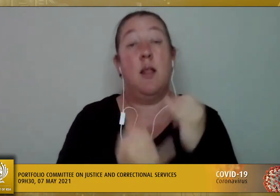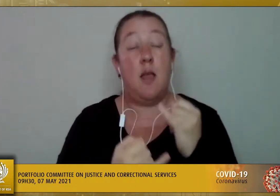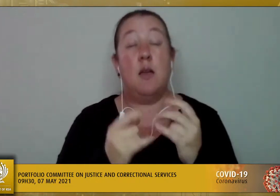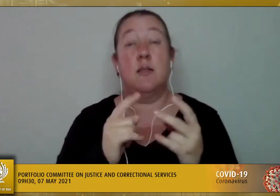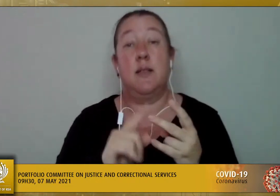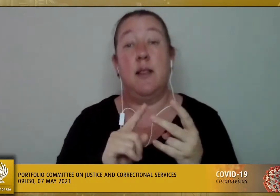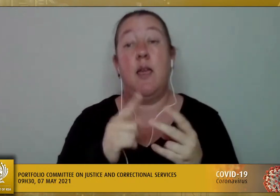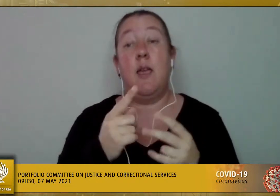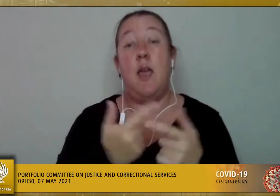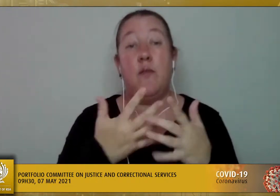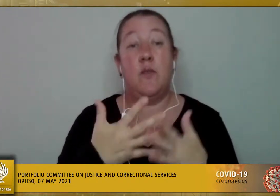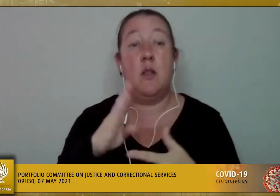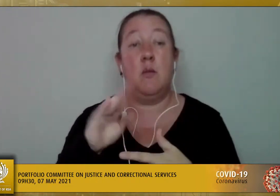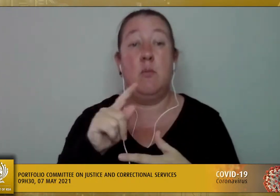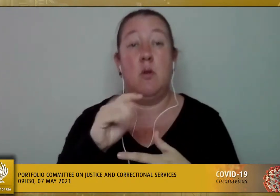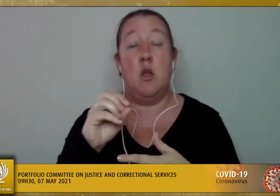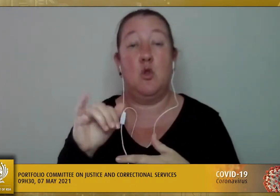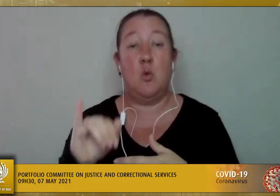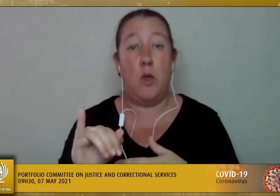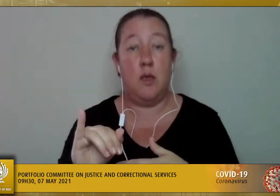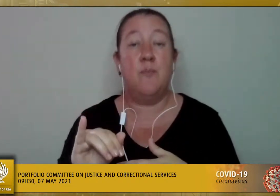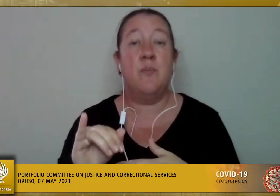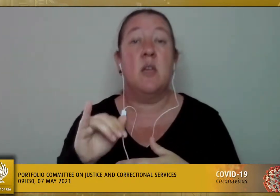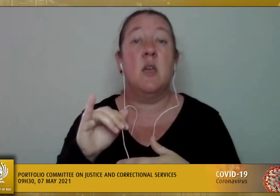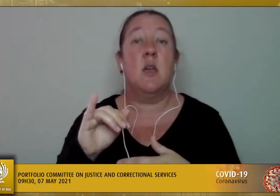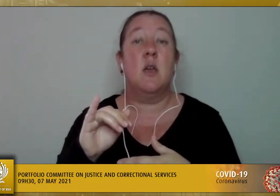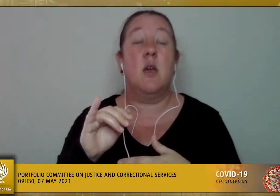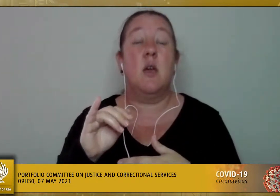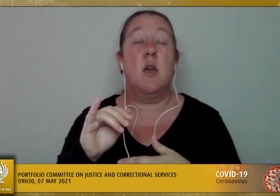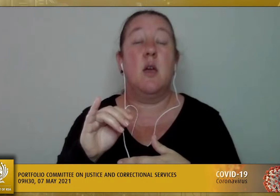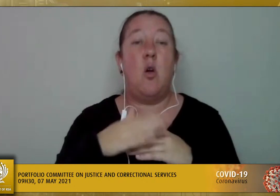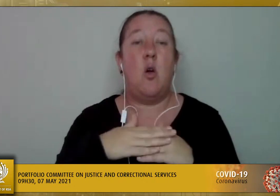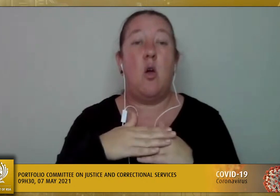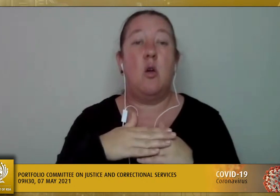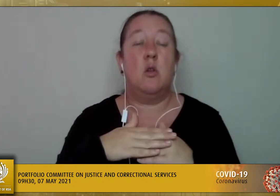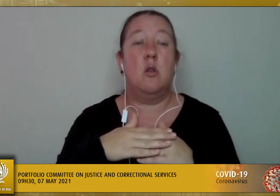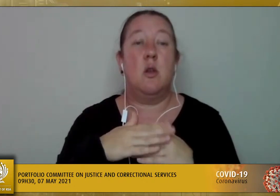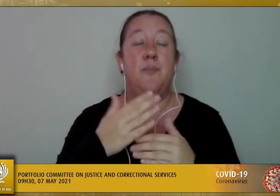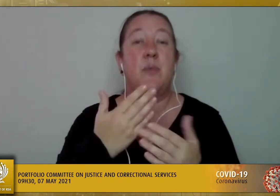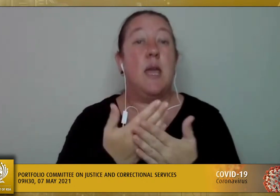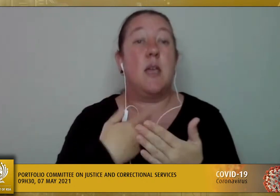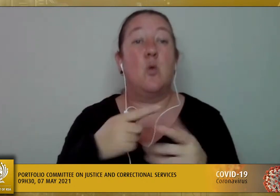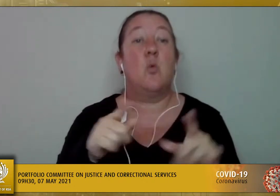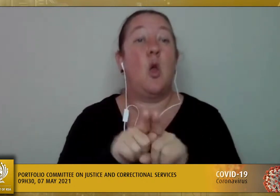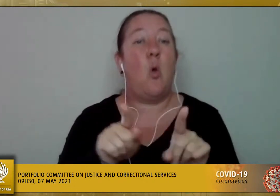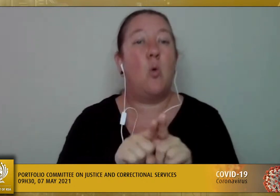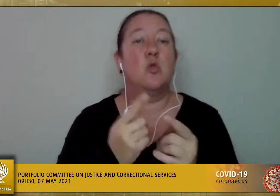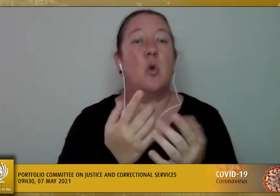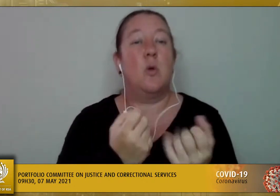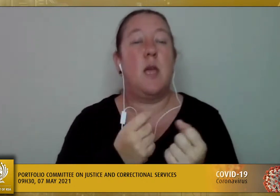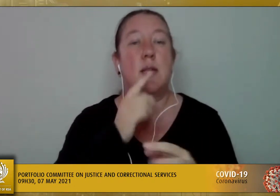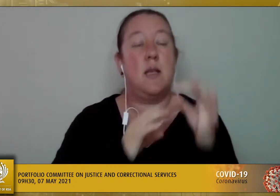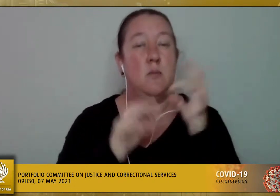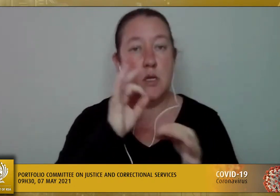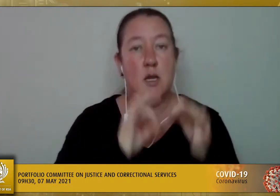Advocate patoi would be on the can we also get explanations